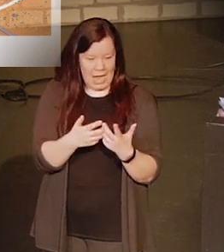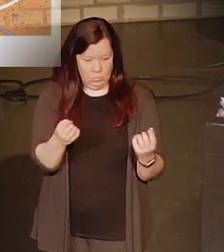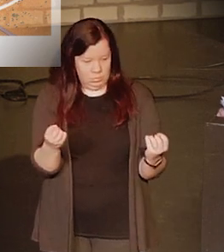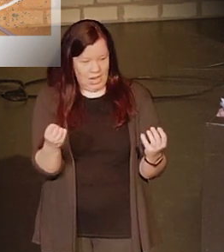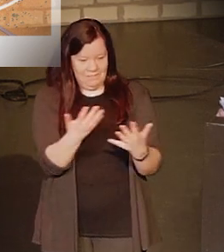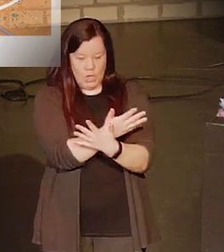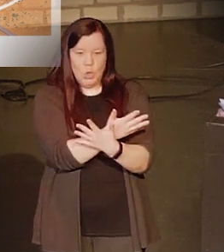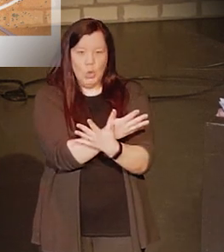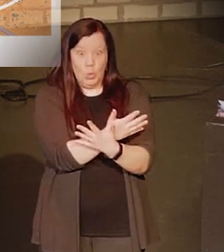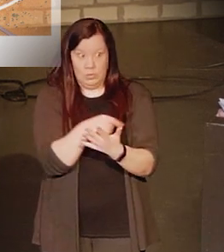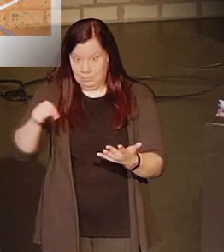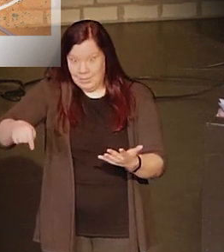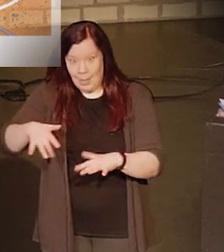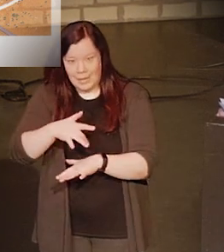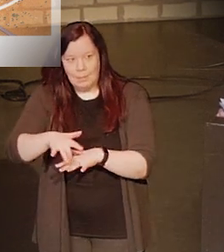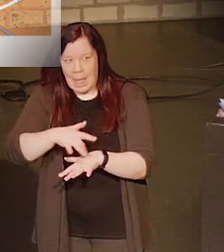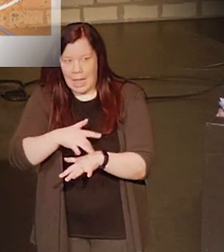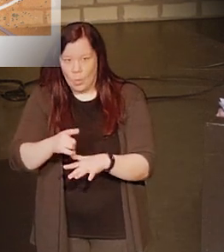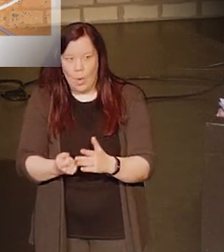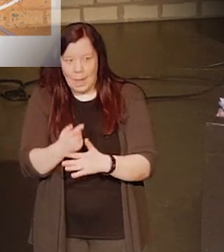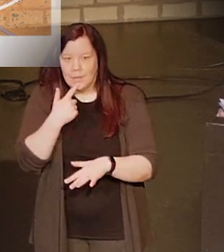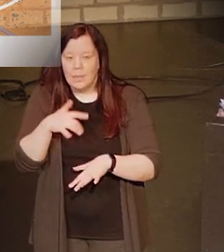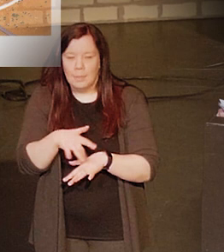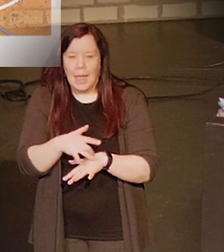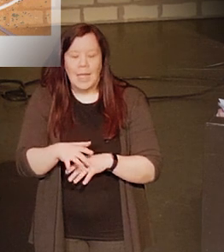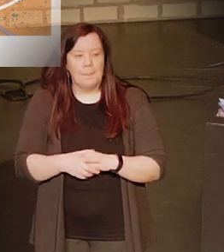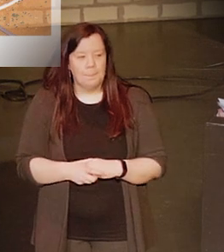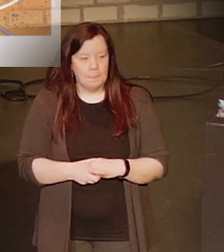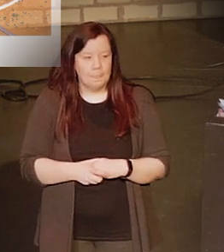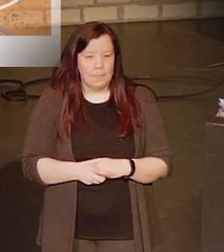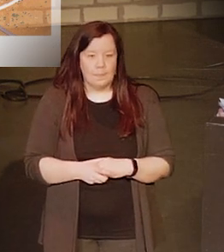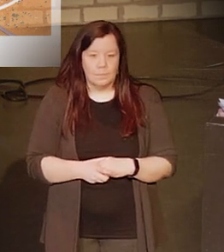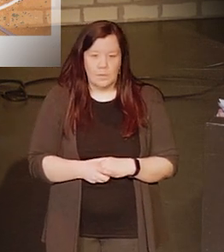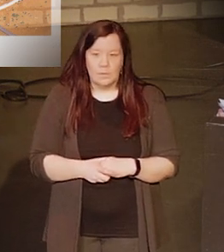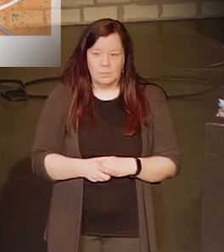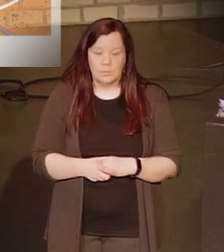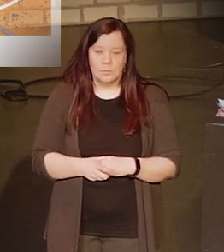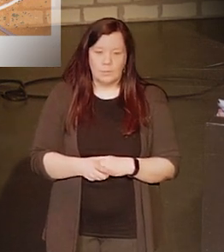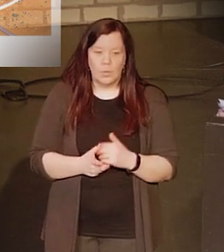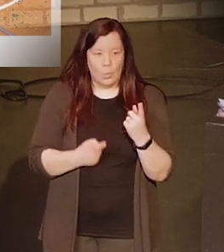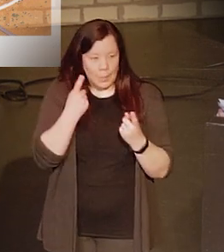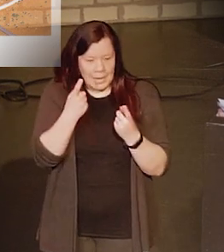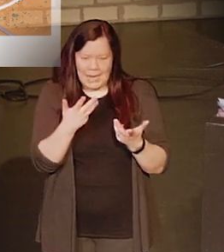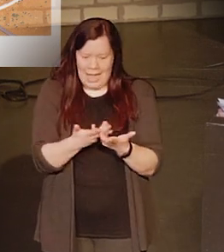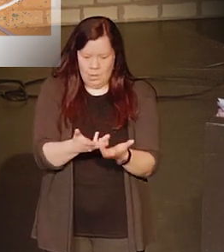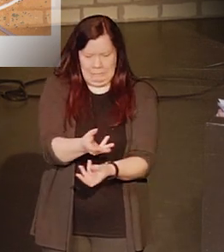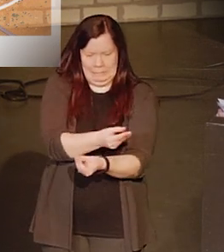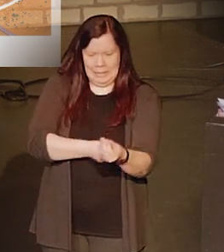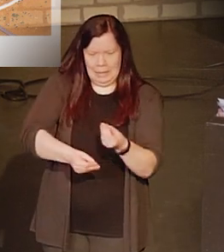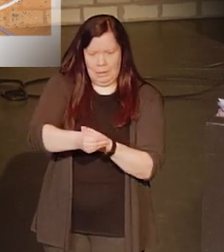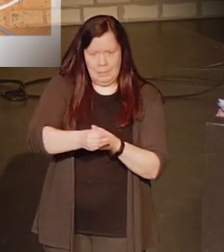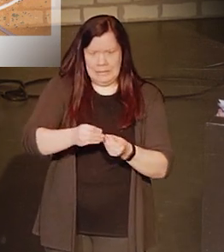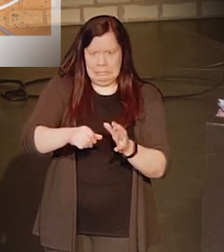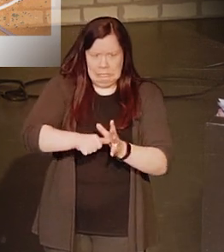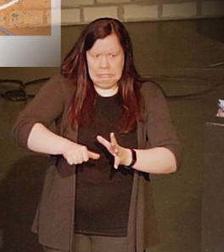confused, particularly in this play, right, and in what happens in this play. Because one of the ways in which they're thinking through the economic dilemma they're in